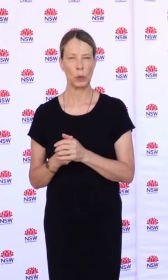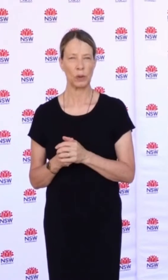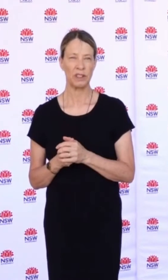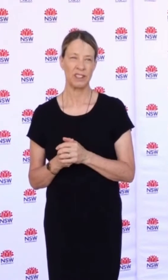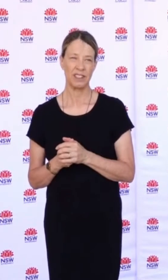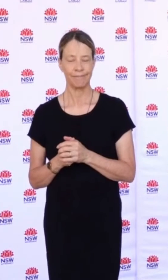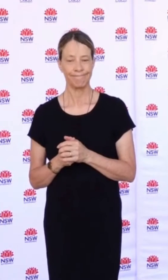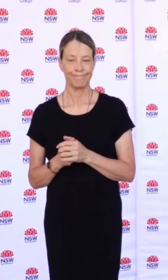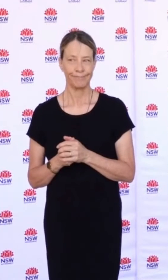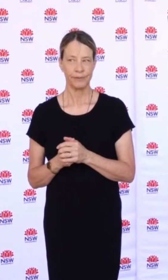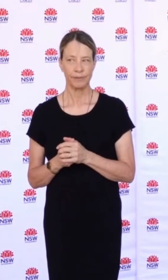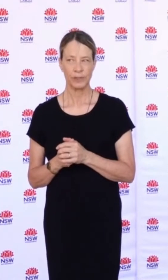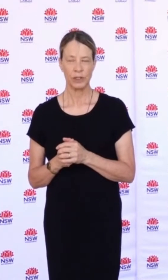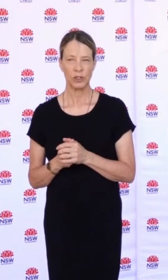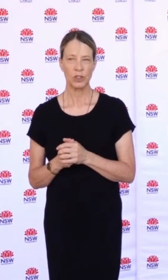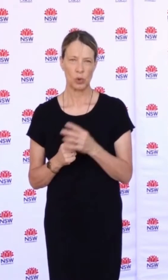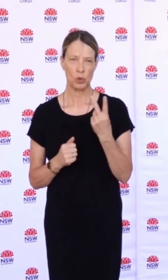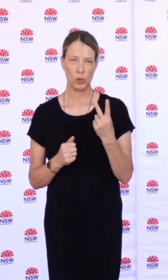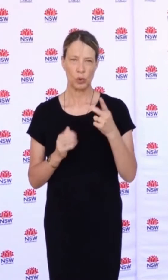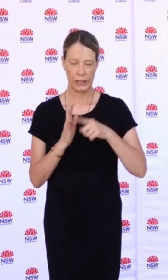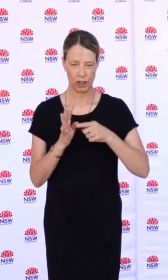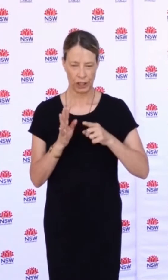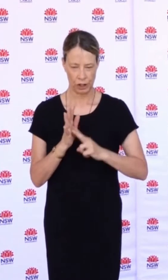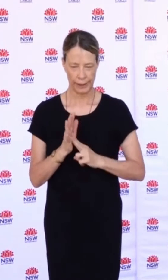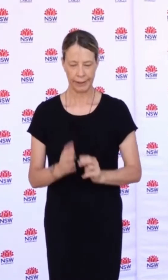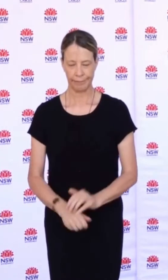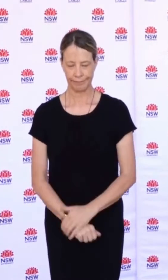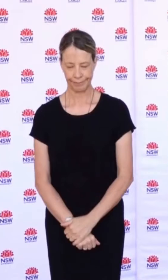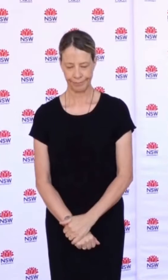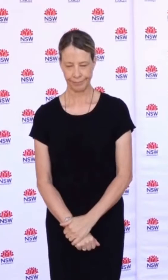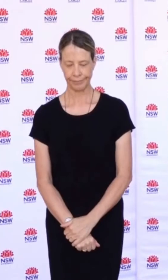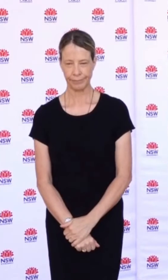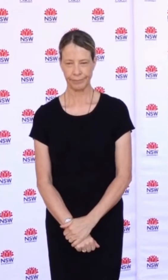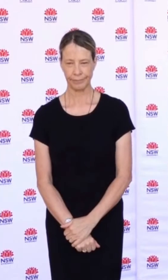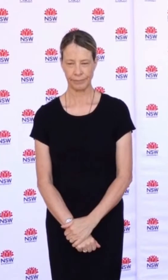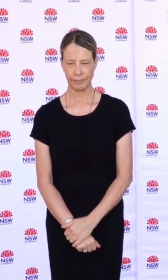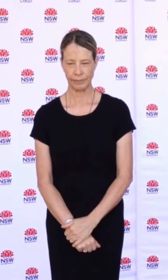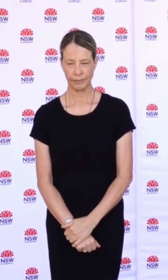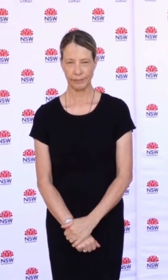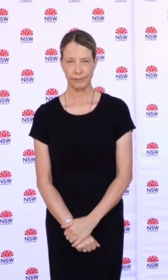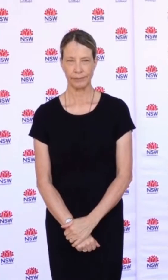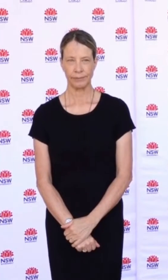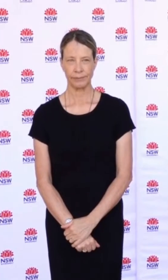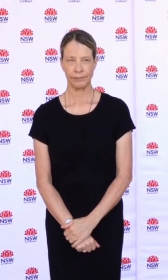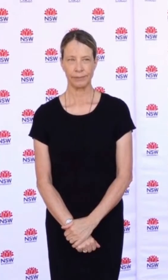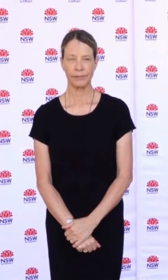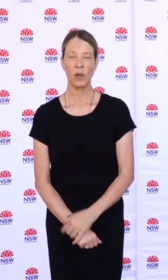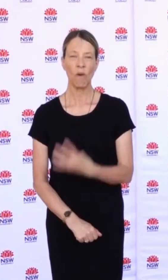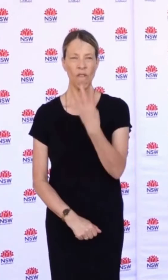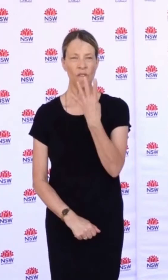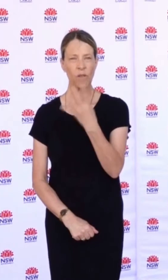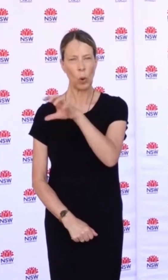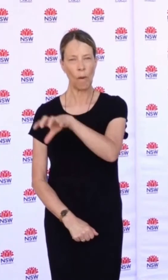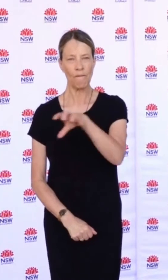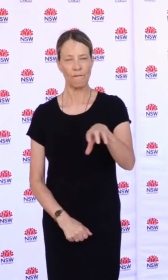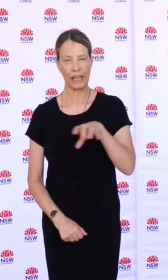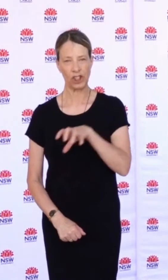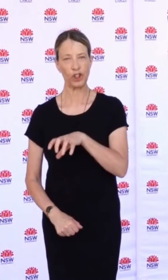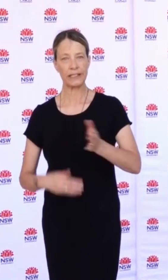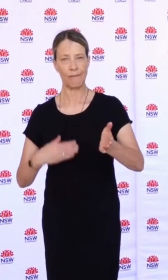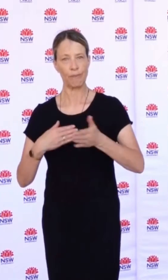of 11 January. And we have closed a total of 4 venues temporarily since